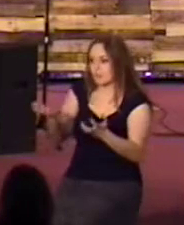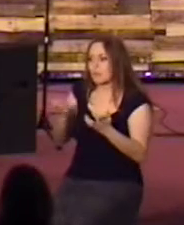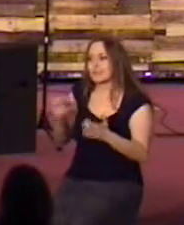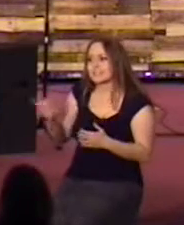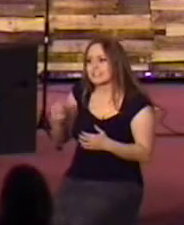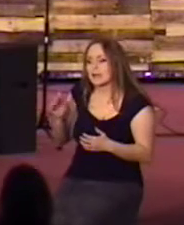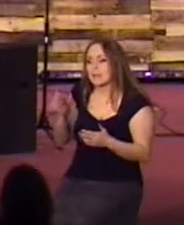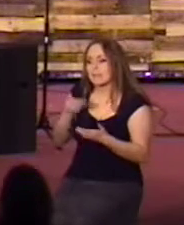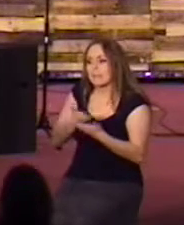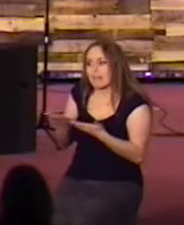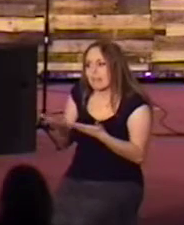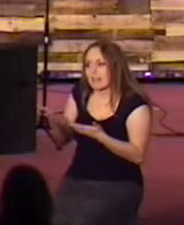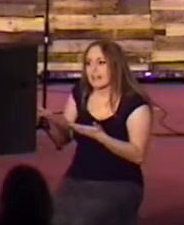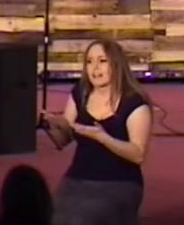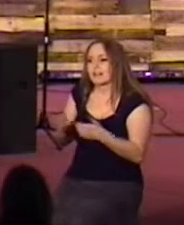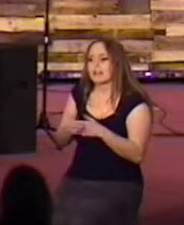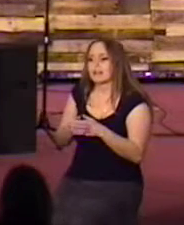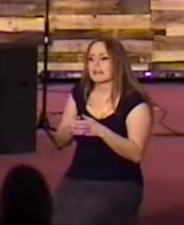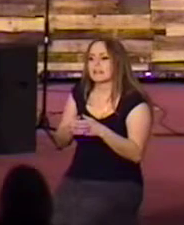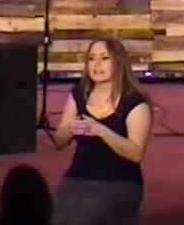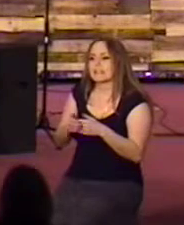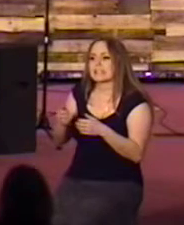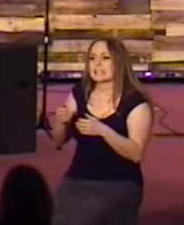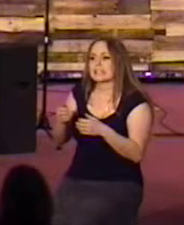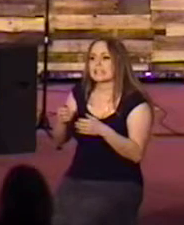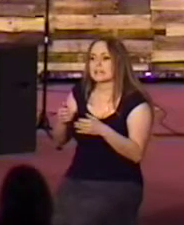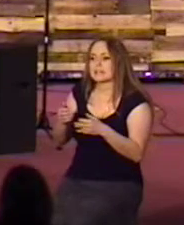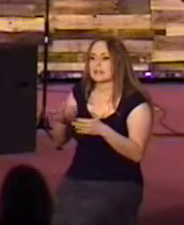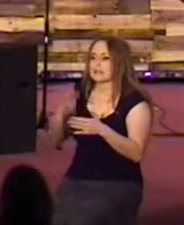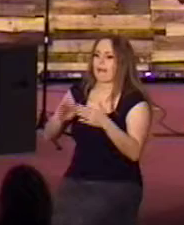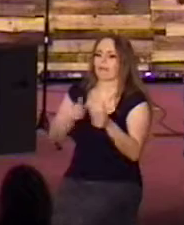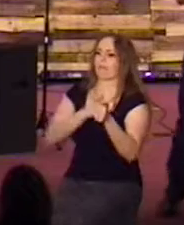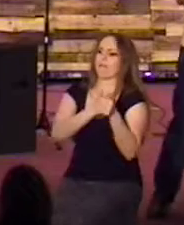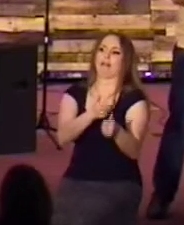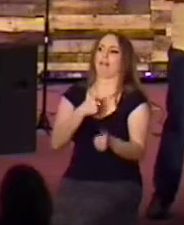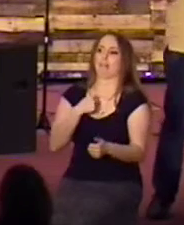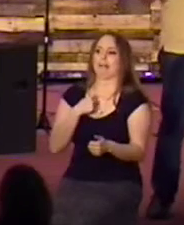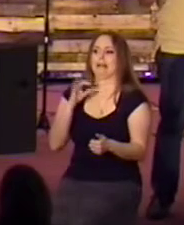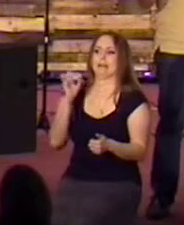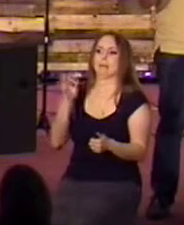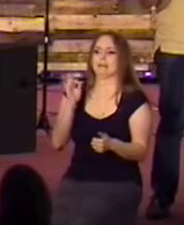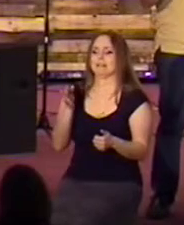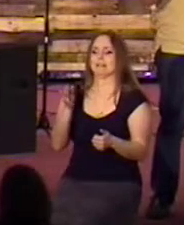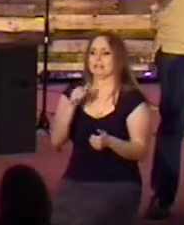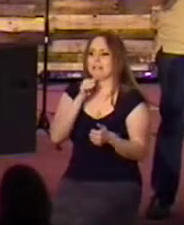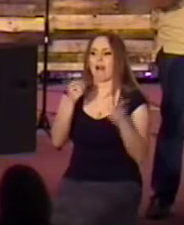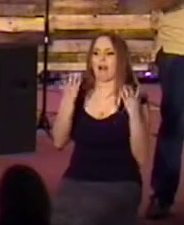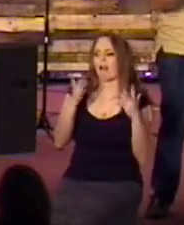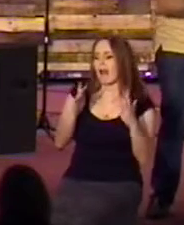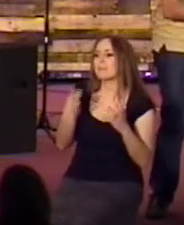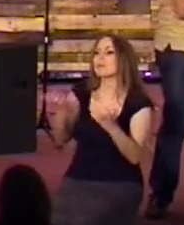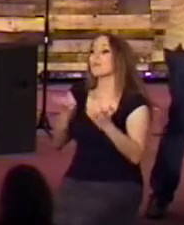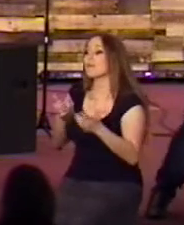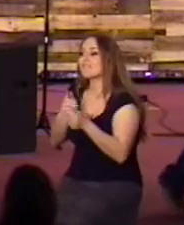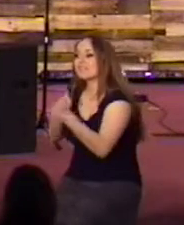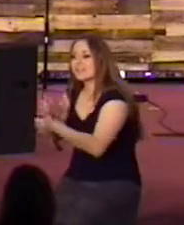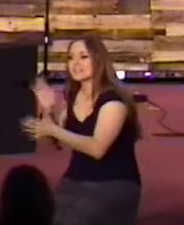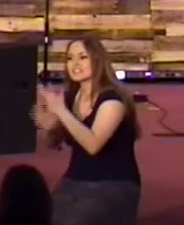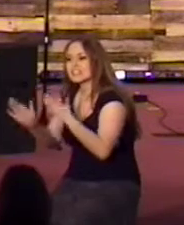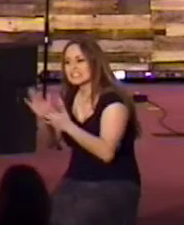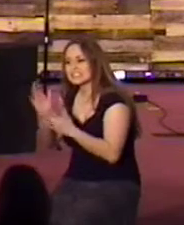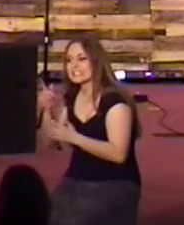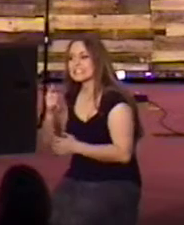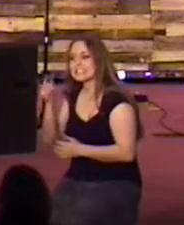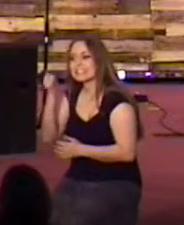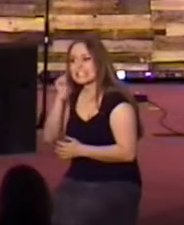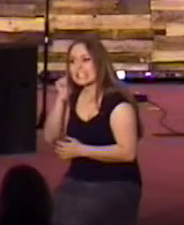of him. And You would never follow to hear me preach. I'd come out here, you wouldn't be clapping. You'd be like, where's Jesus? We want to hear Jesus speak. Like, that's the kind of